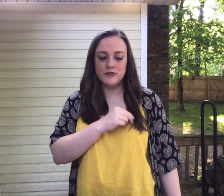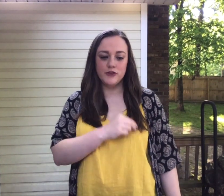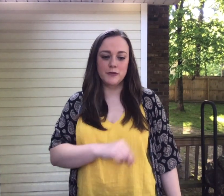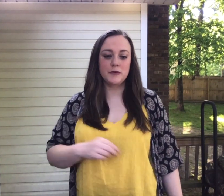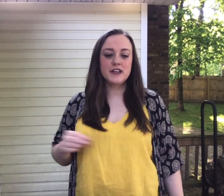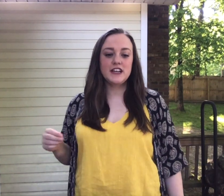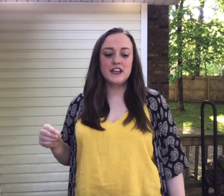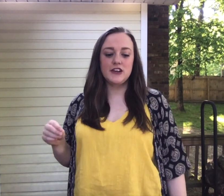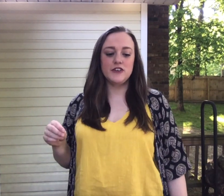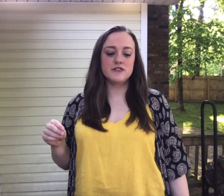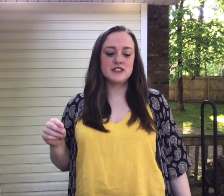but we're going to use